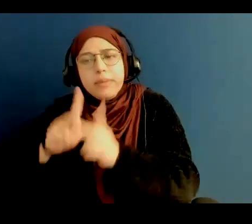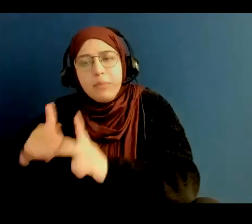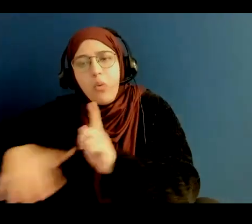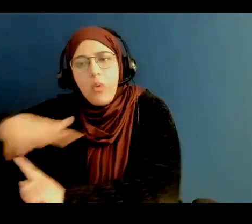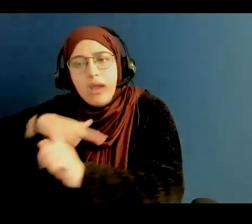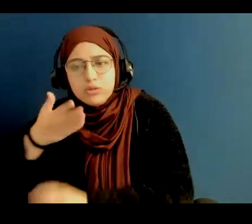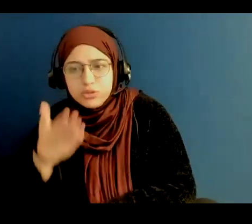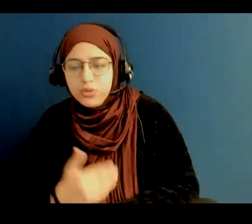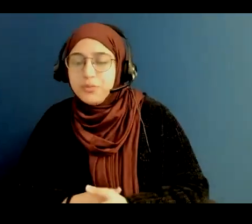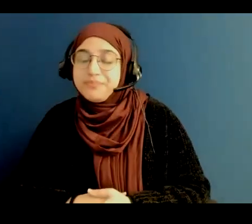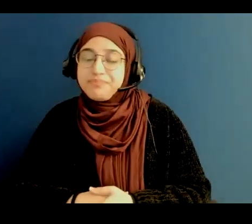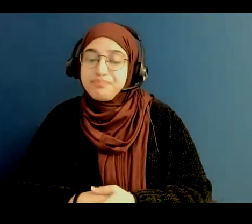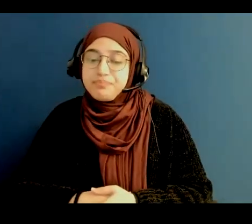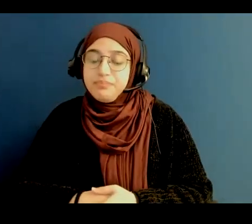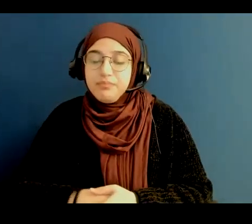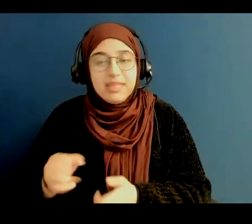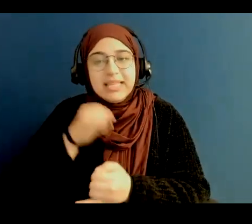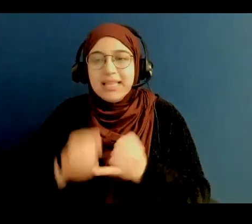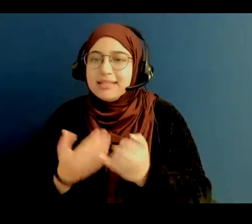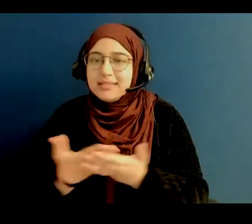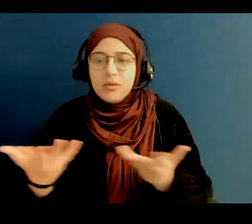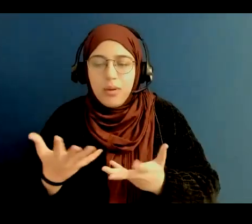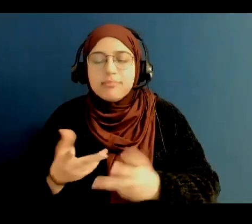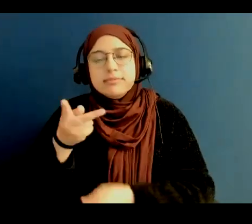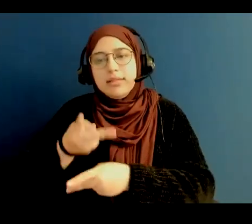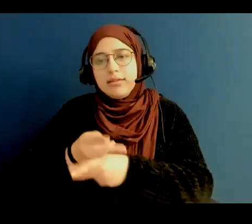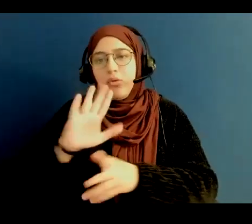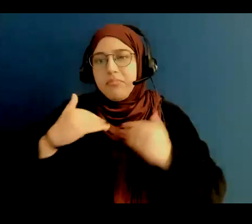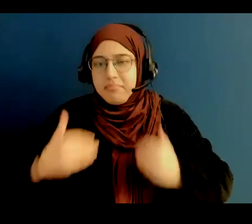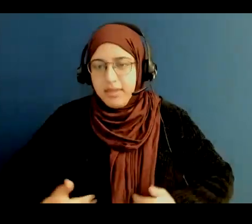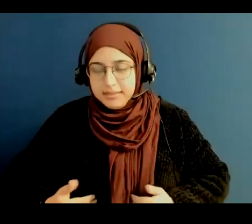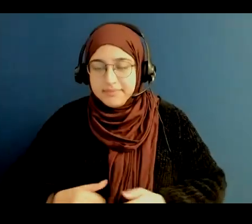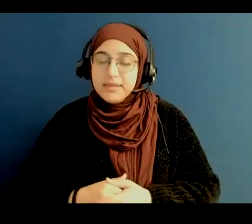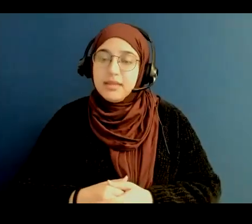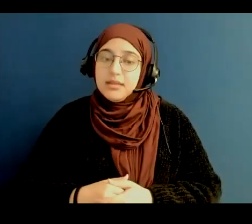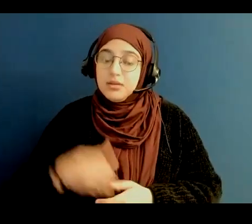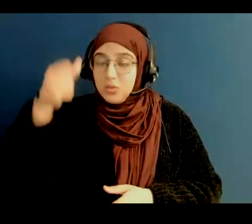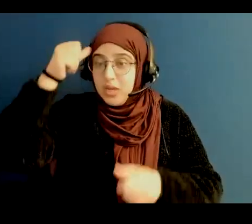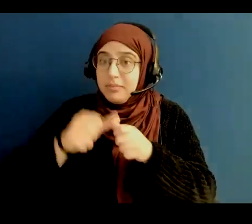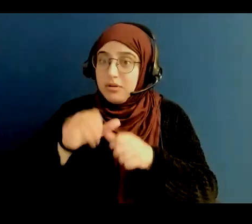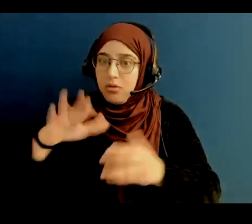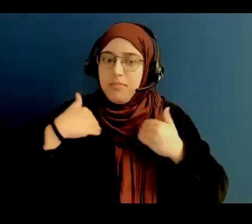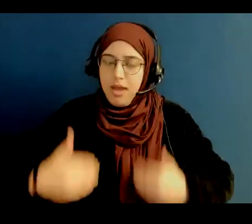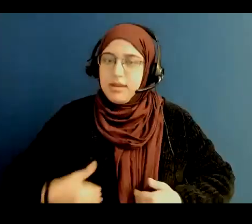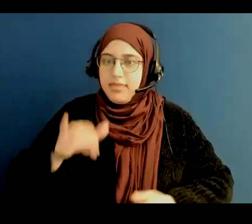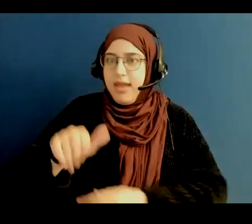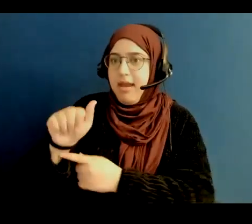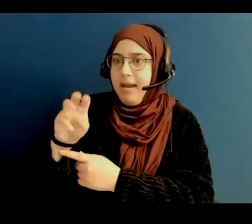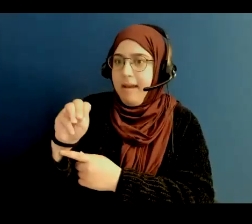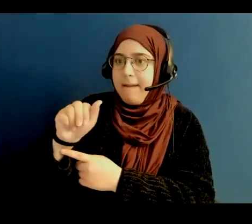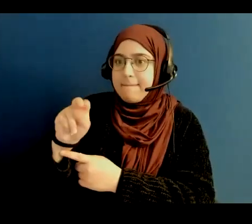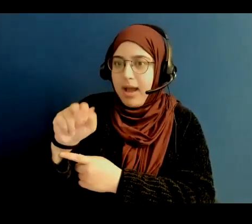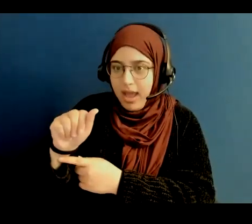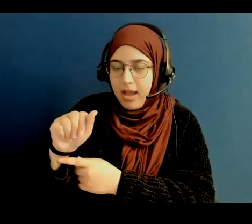And the last thing is to take care of your body. Remember, your body, this is an amana, a trust given to you by